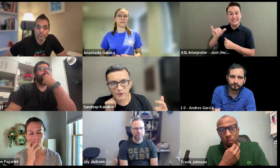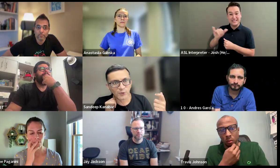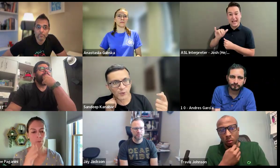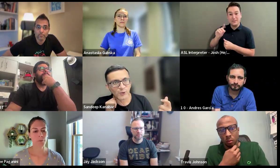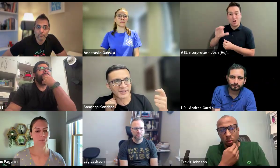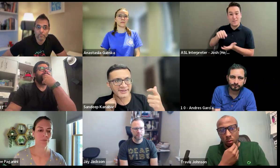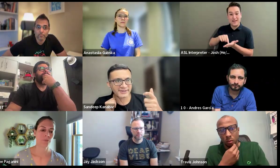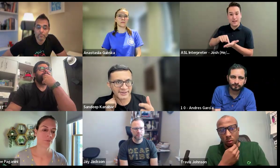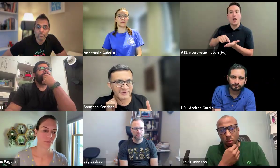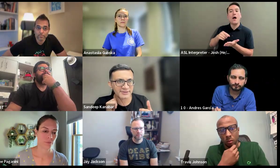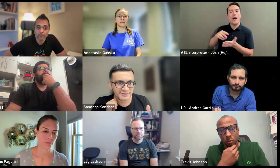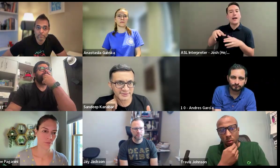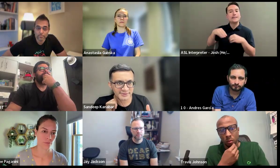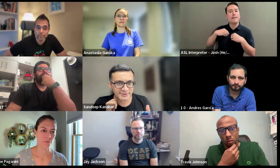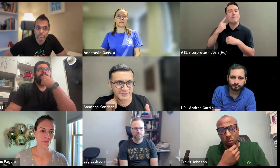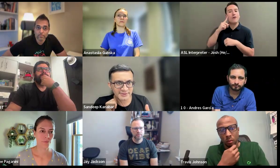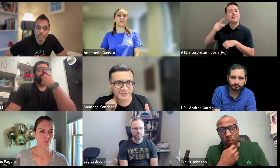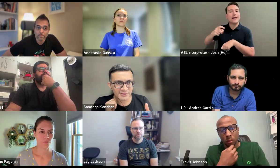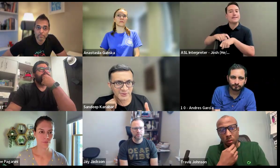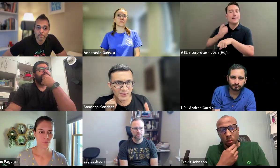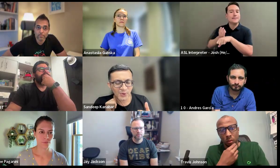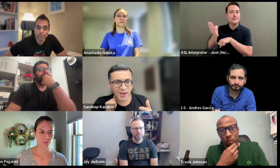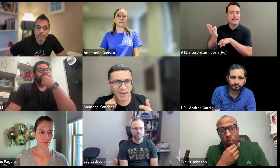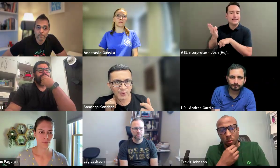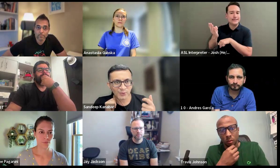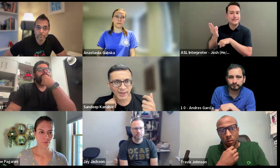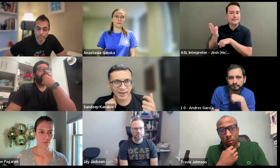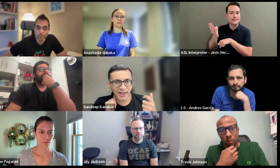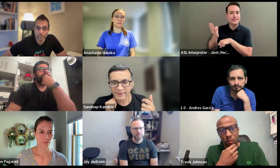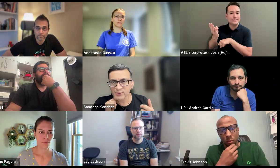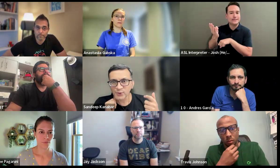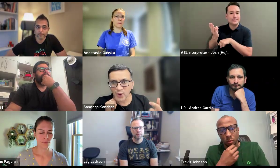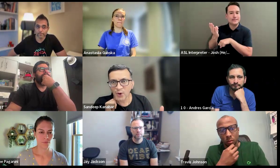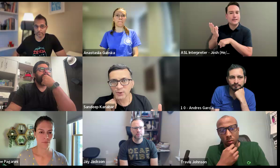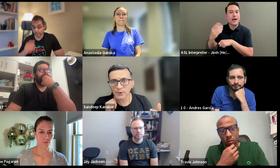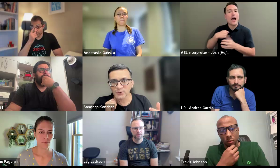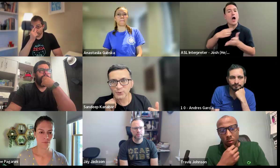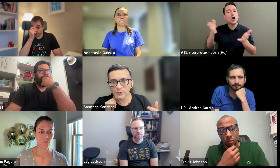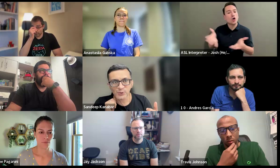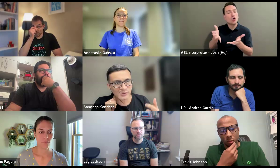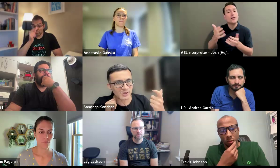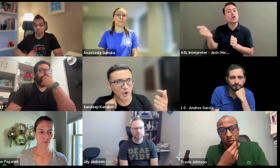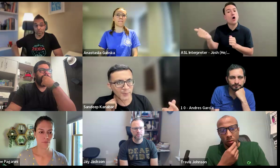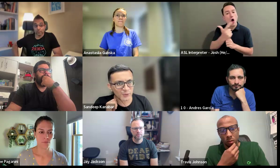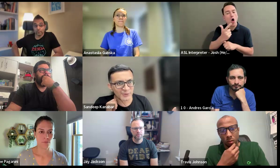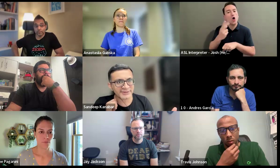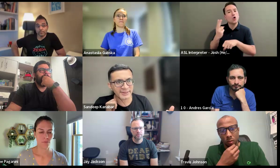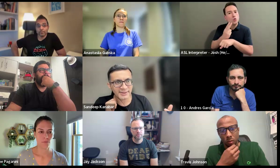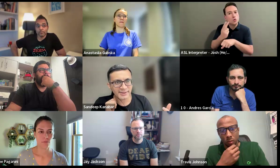for the co-located event. So I would encourage you all to use this opportunity.